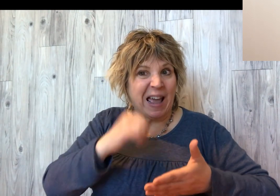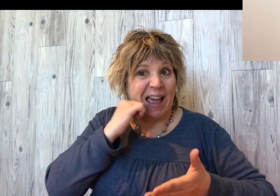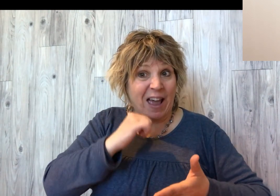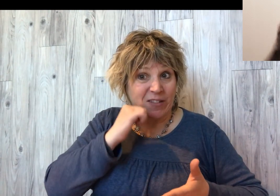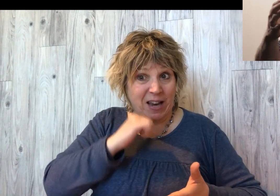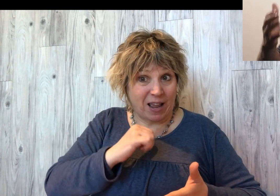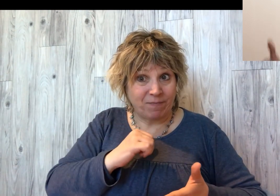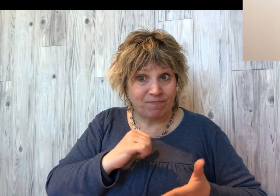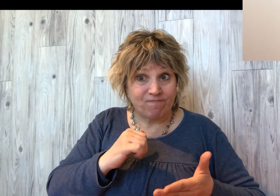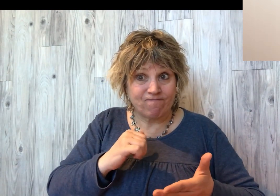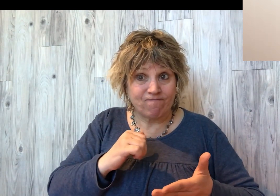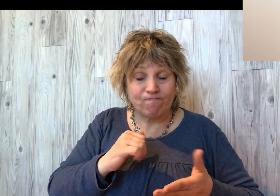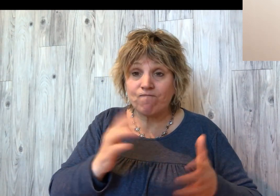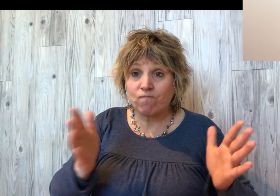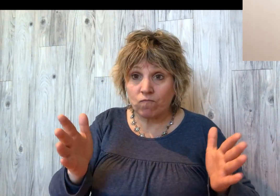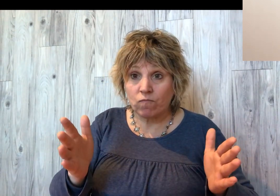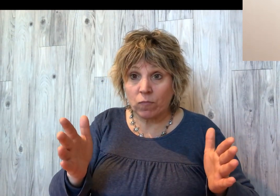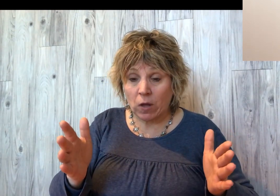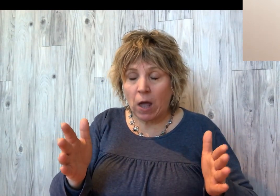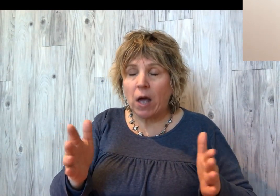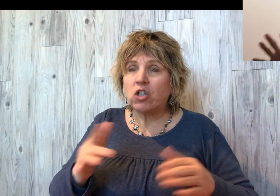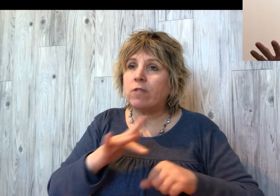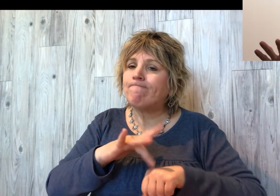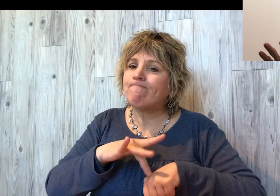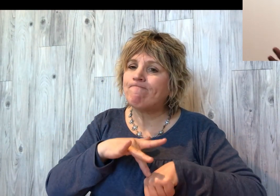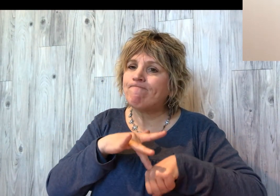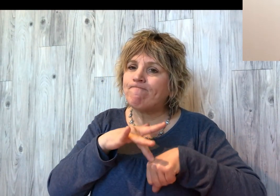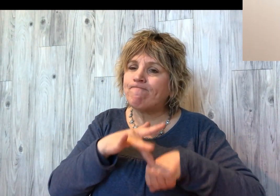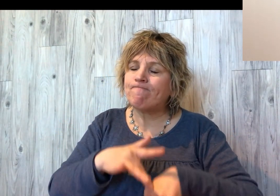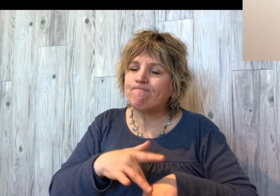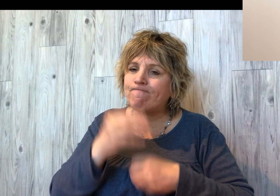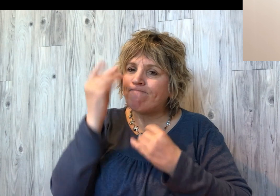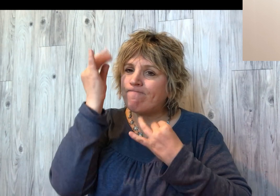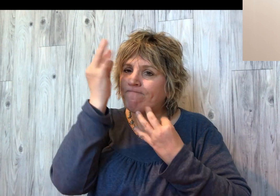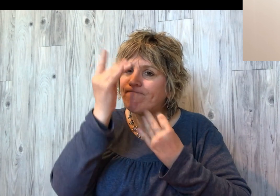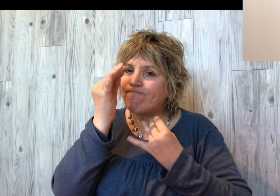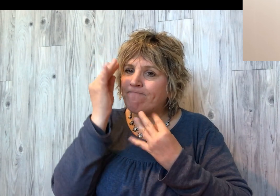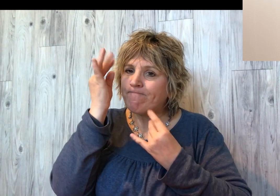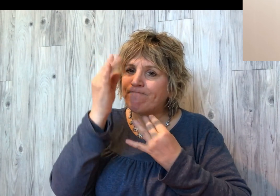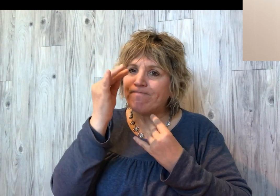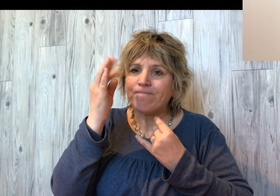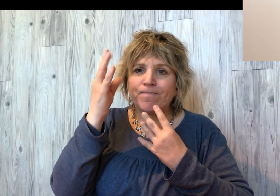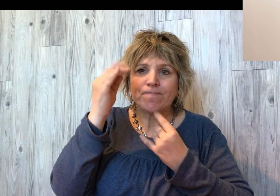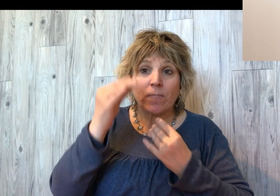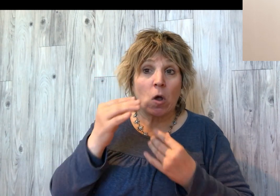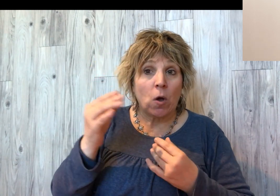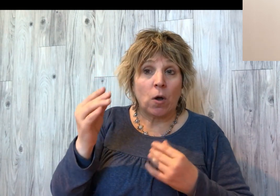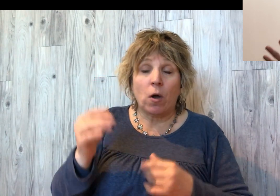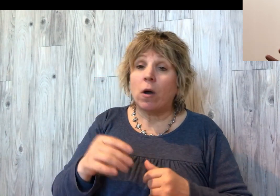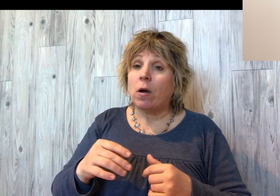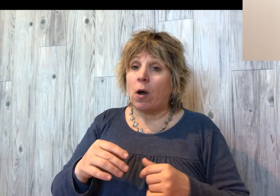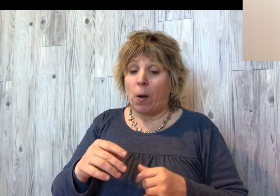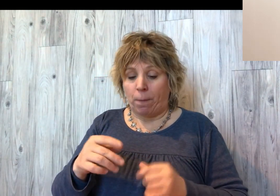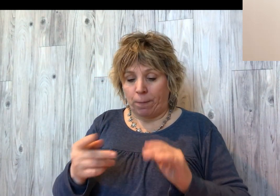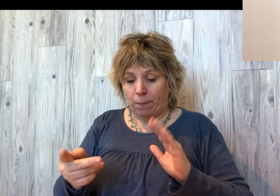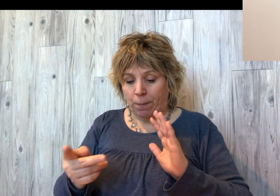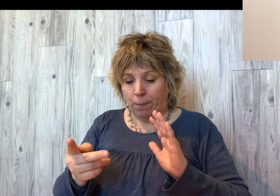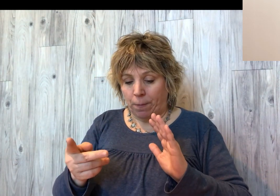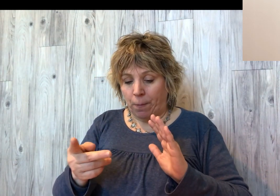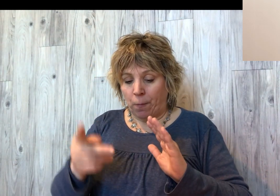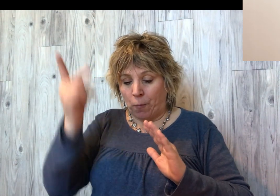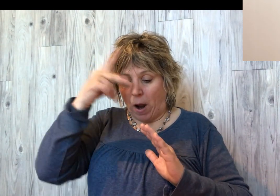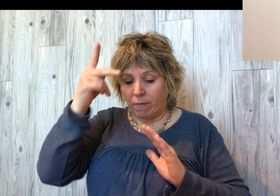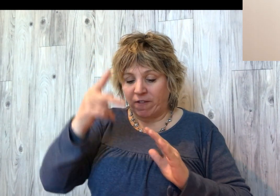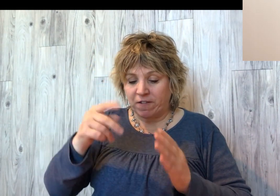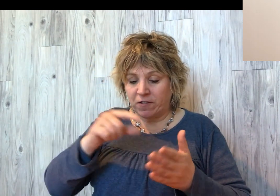read it every day and just meditate on it. Let me give you a couple of verses from this chapter. It's so rich. Proverbs 1